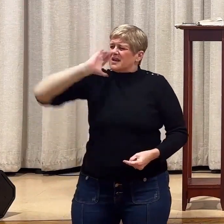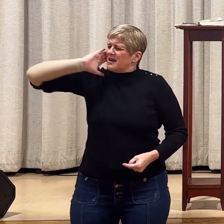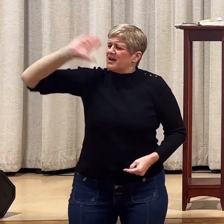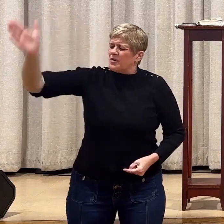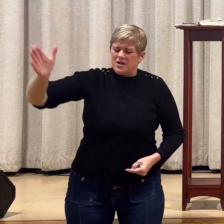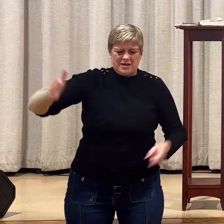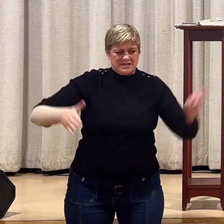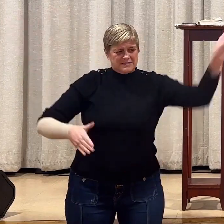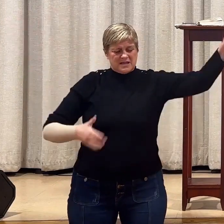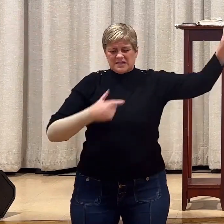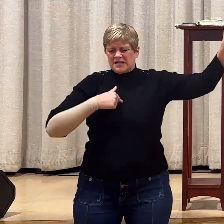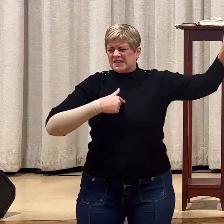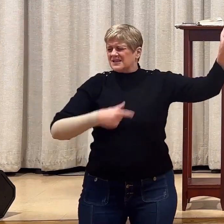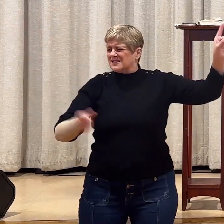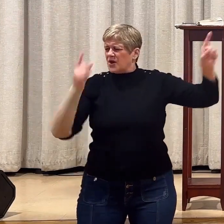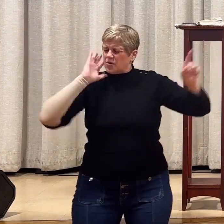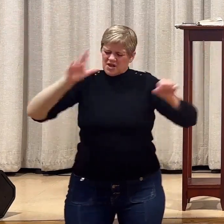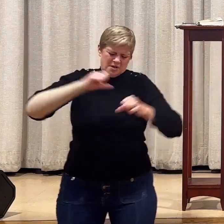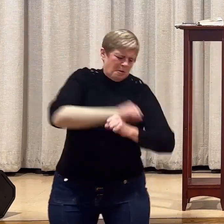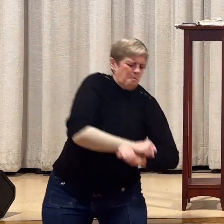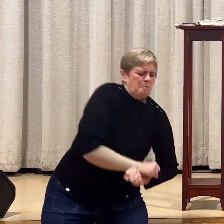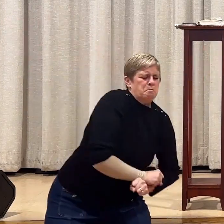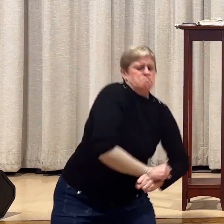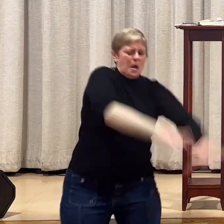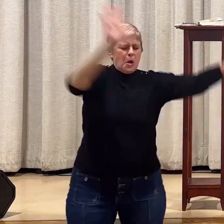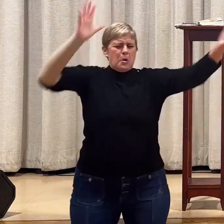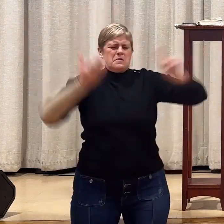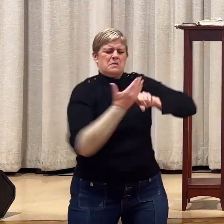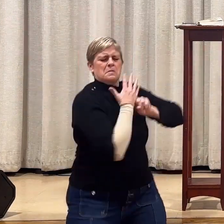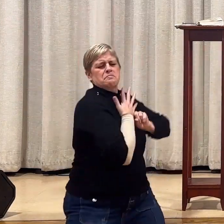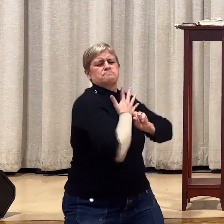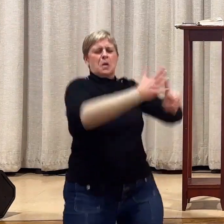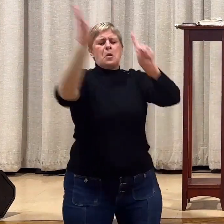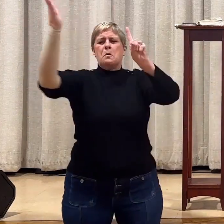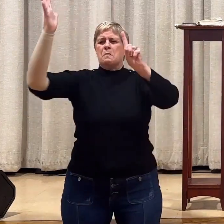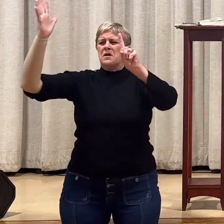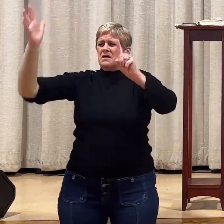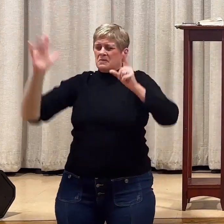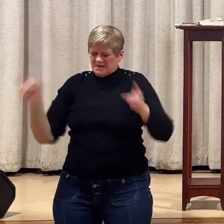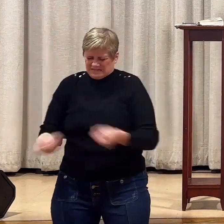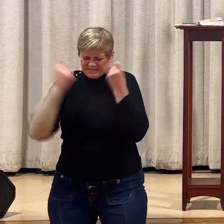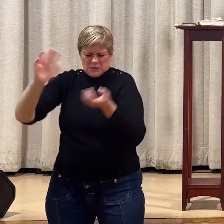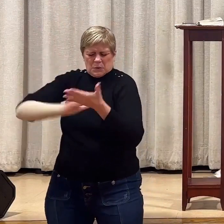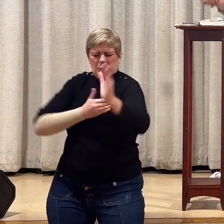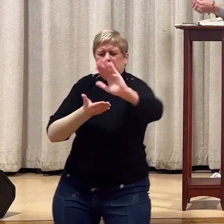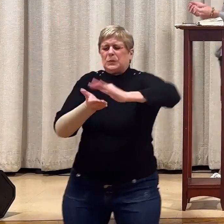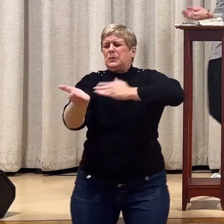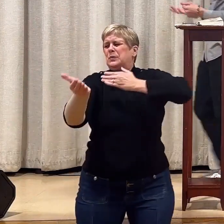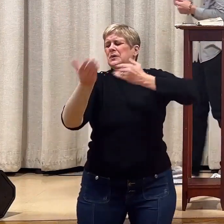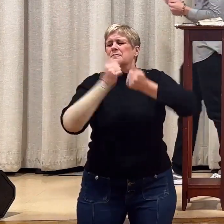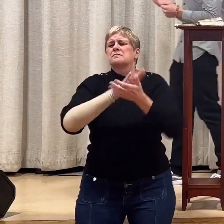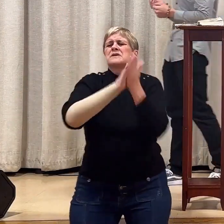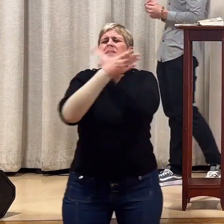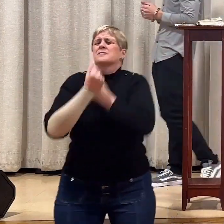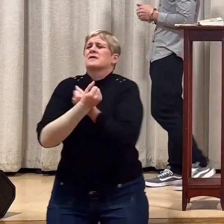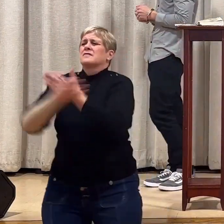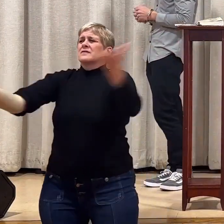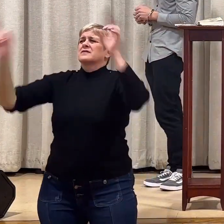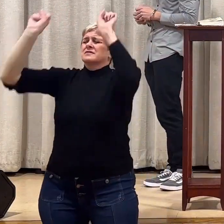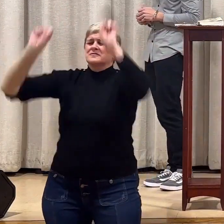I'm going to break off these chains and wipe away stains and be all that I want to